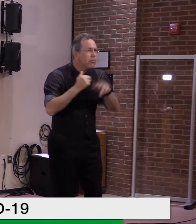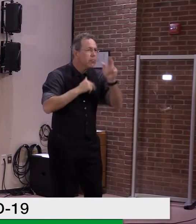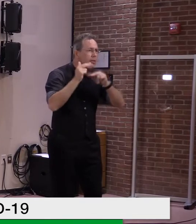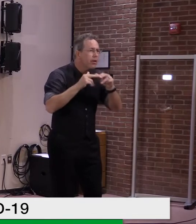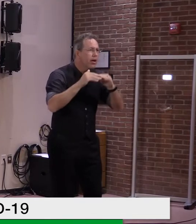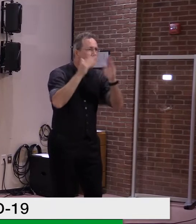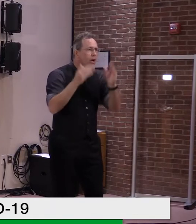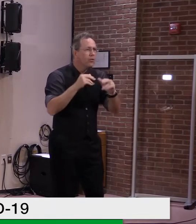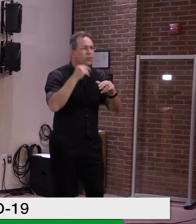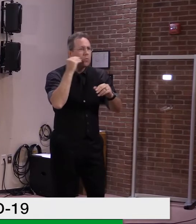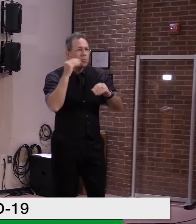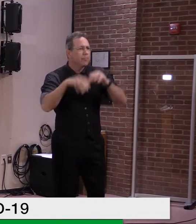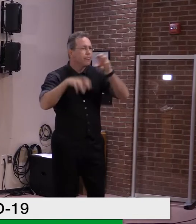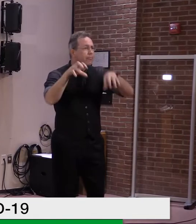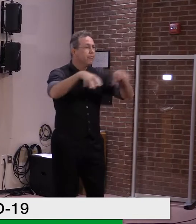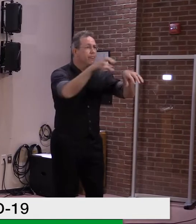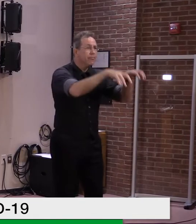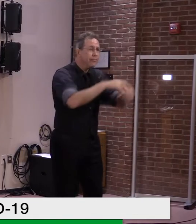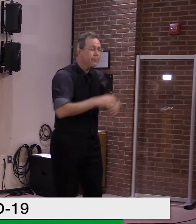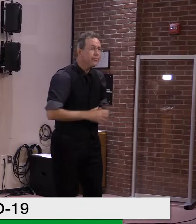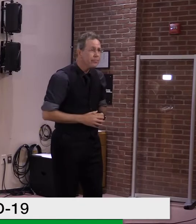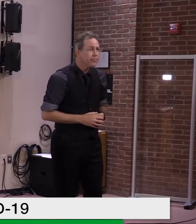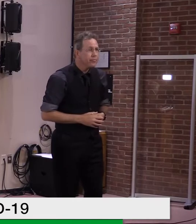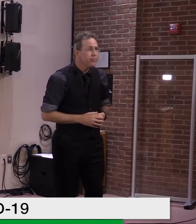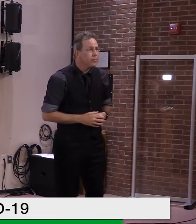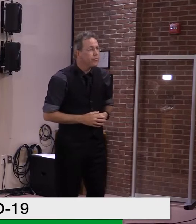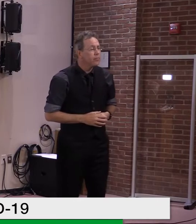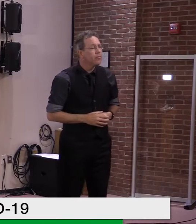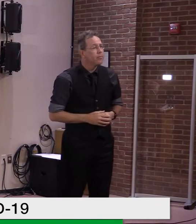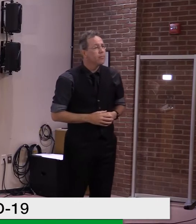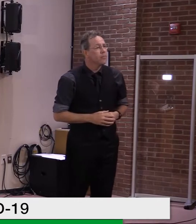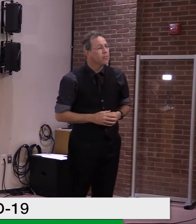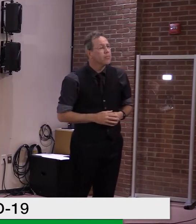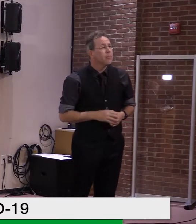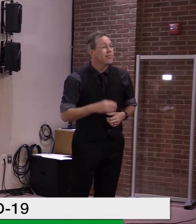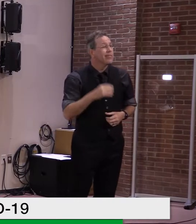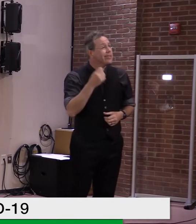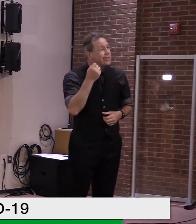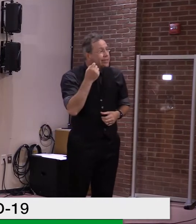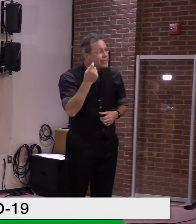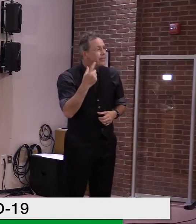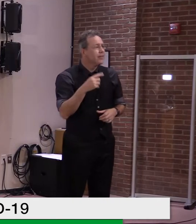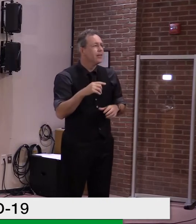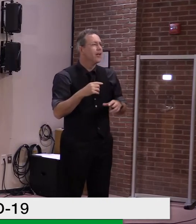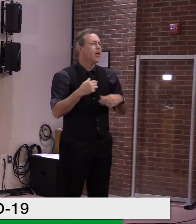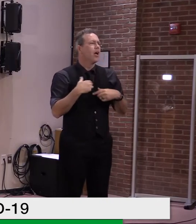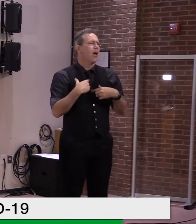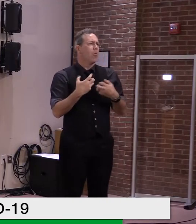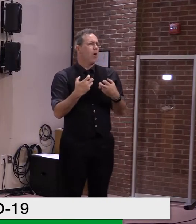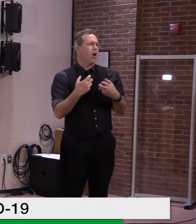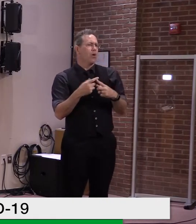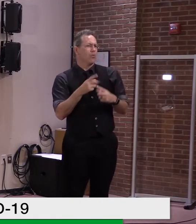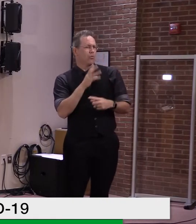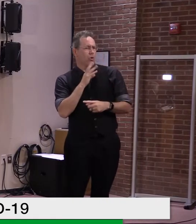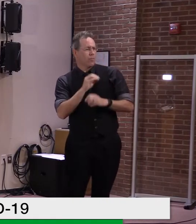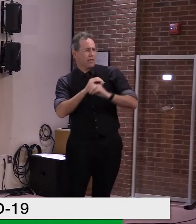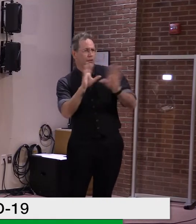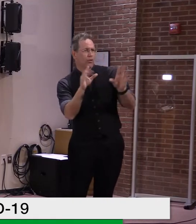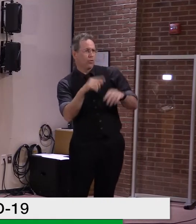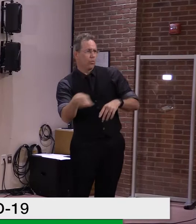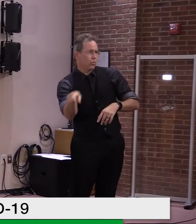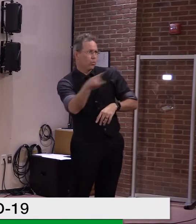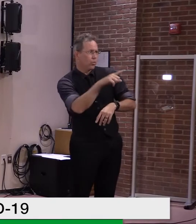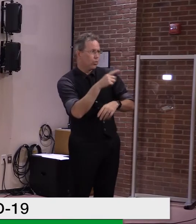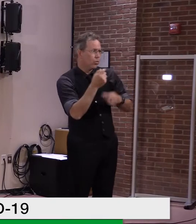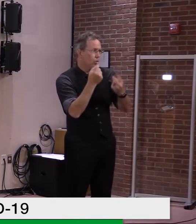in this regard. We are not moving out people that are vulnerable in